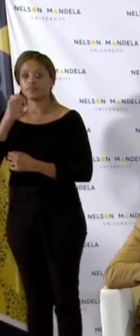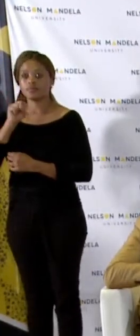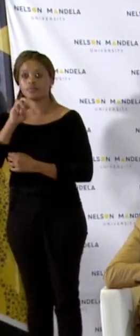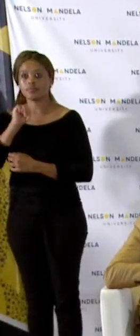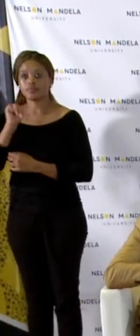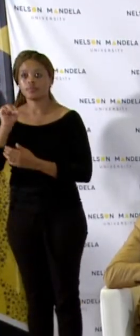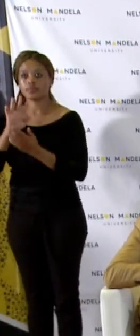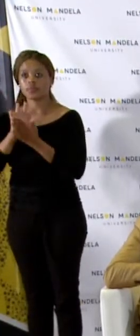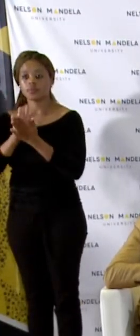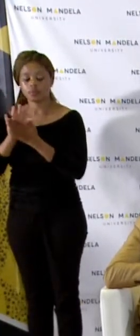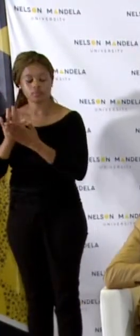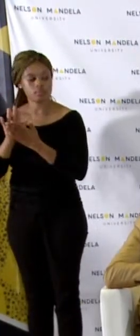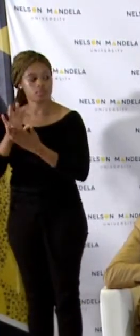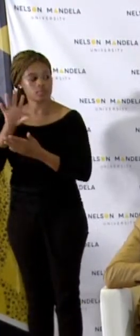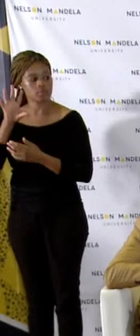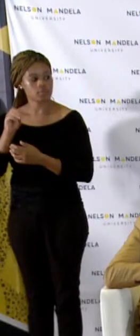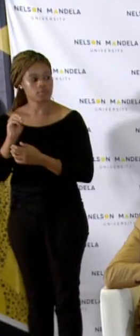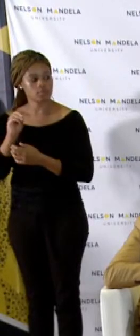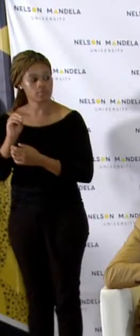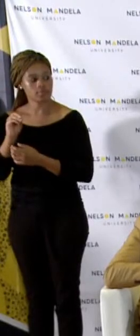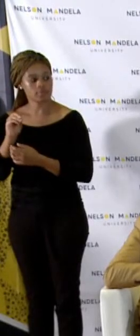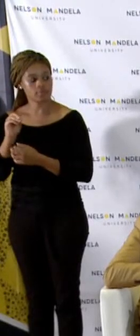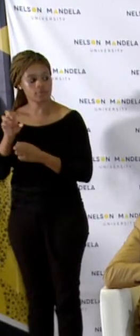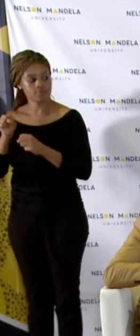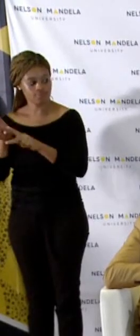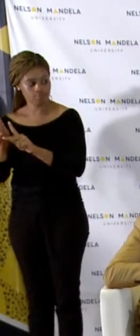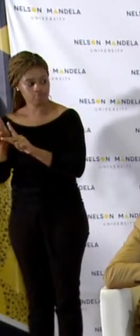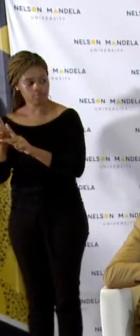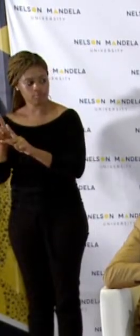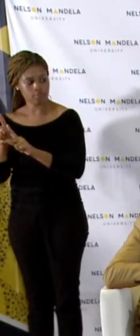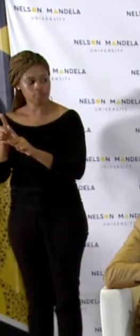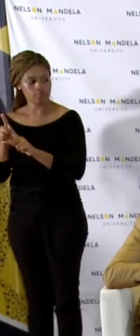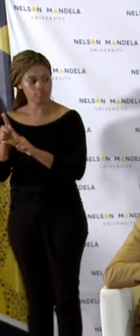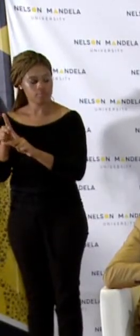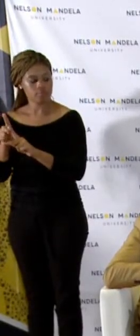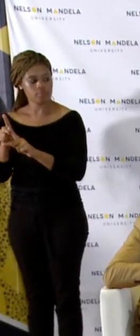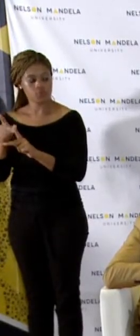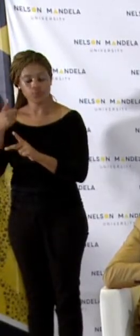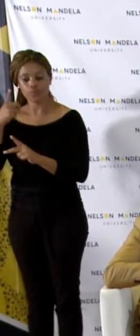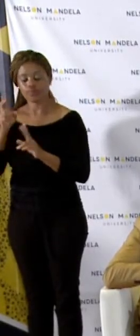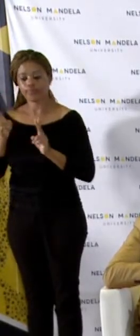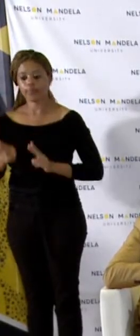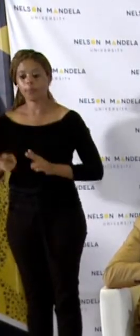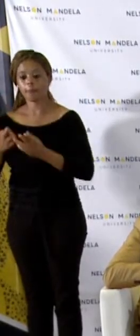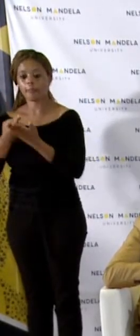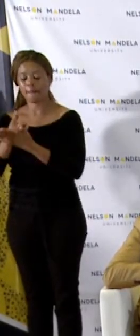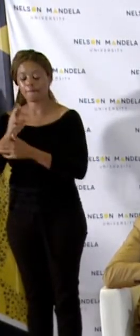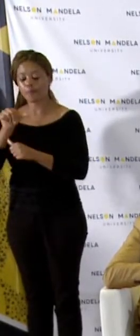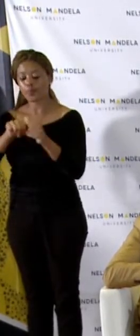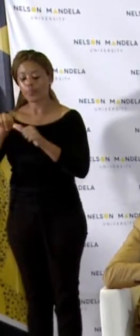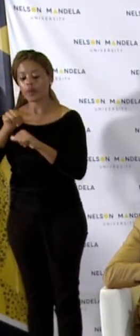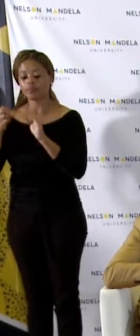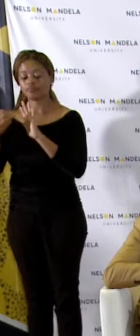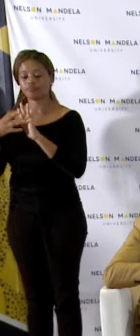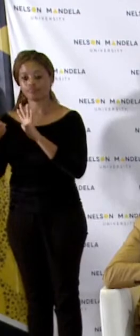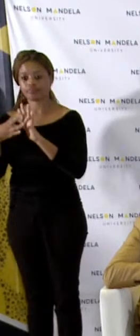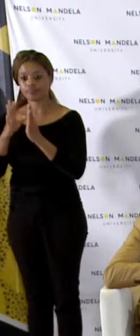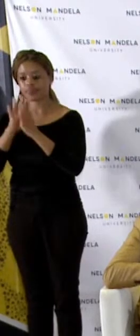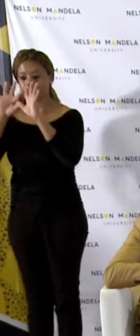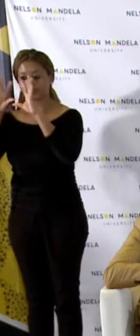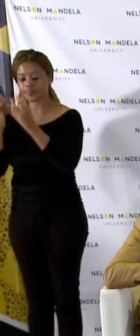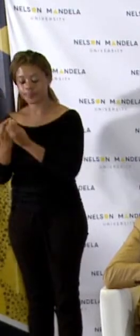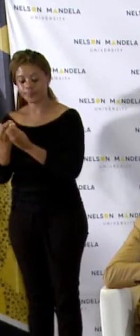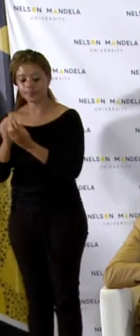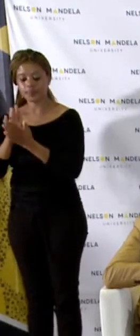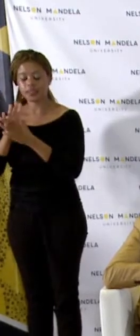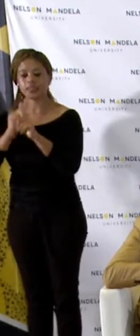the potential that that has for human rights, where social media cannot be everything,